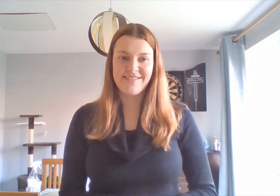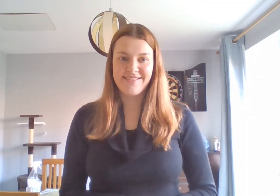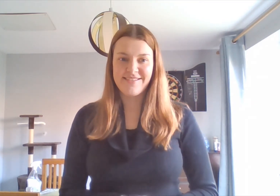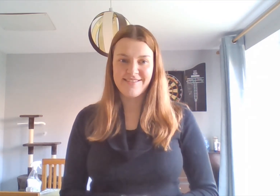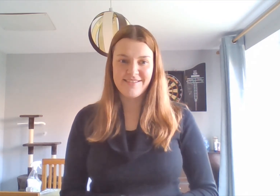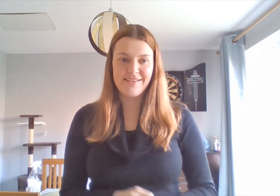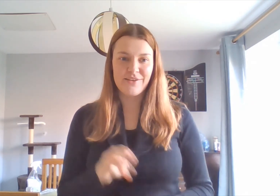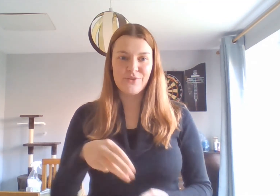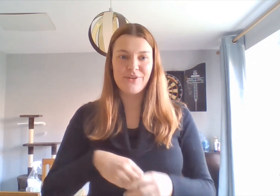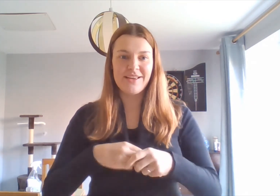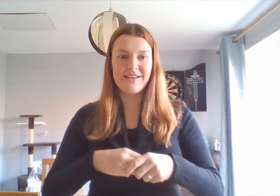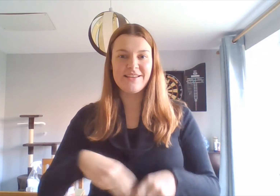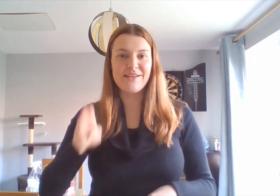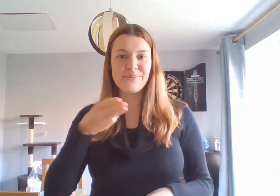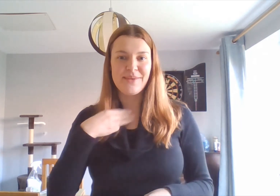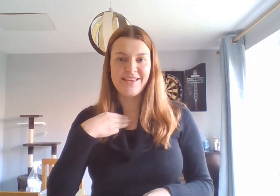You got a friend in me.